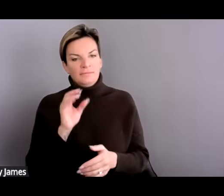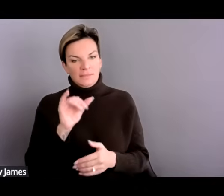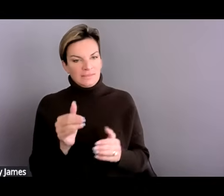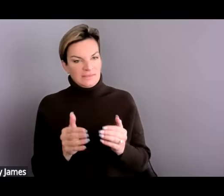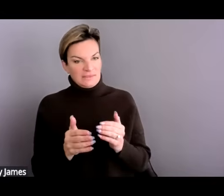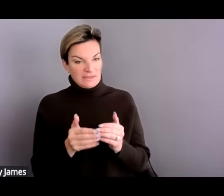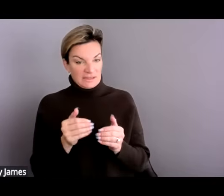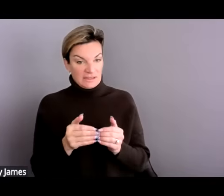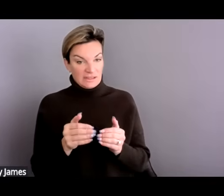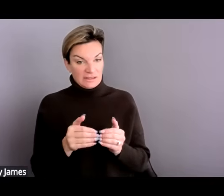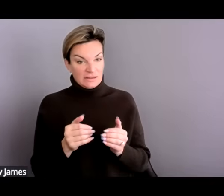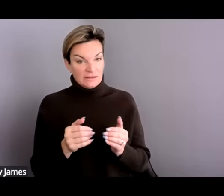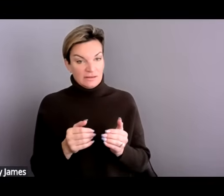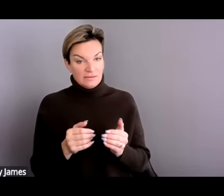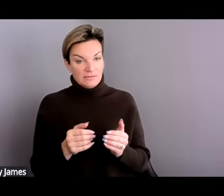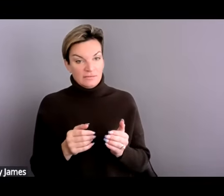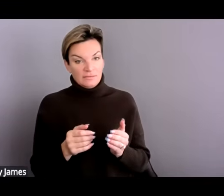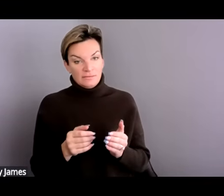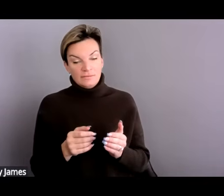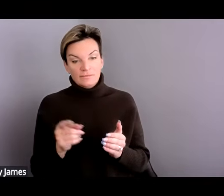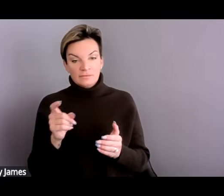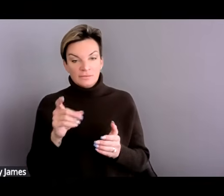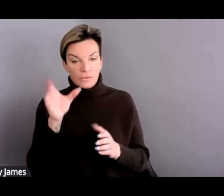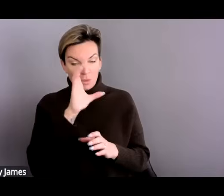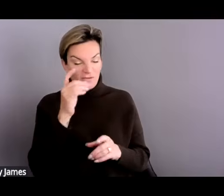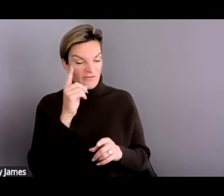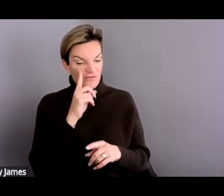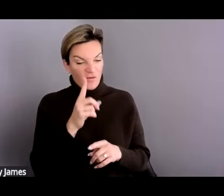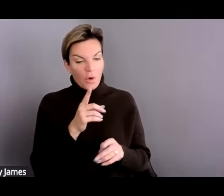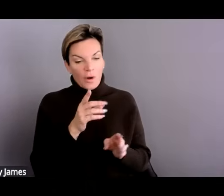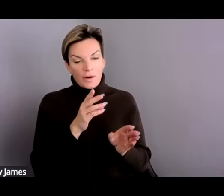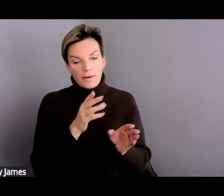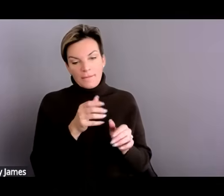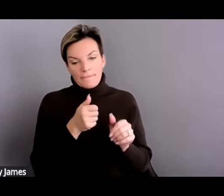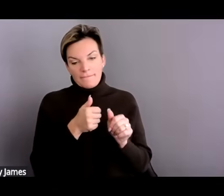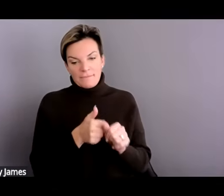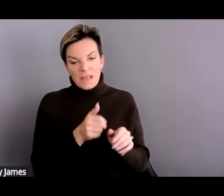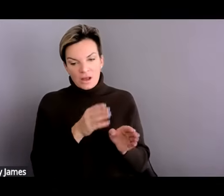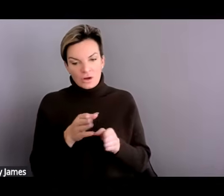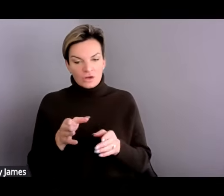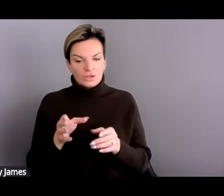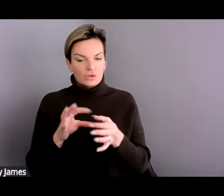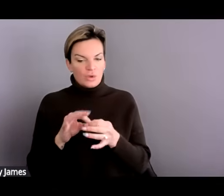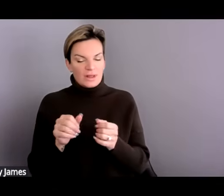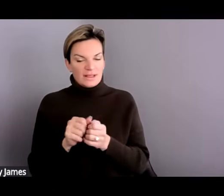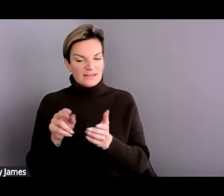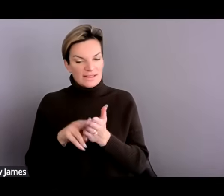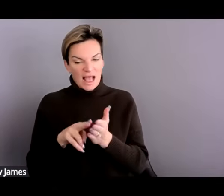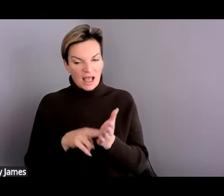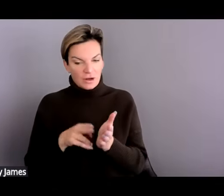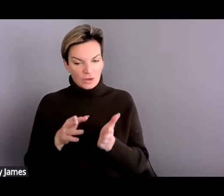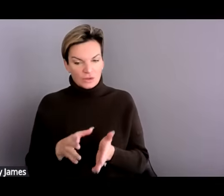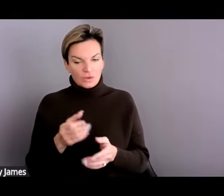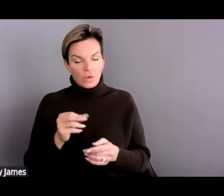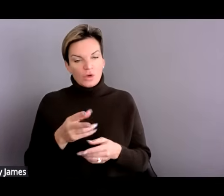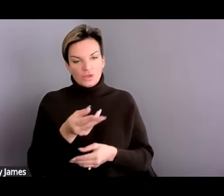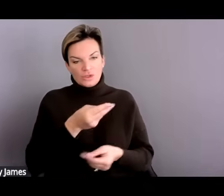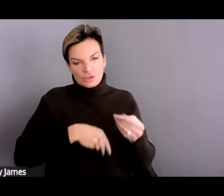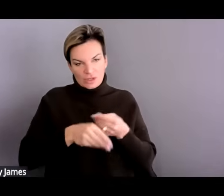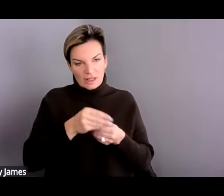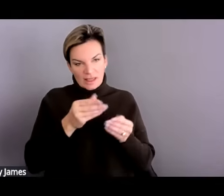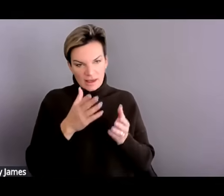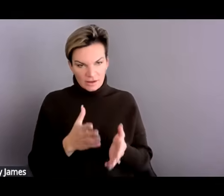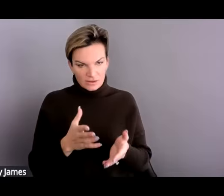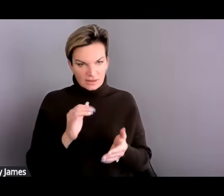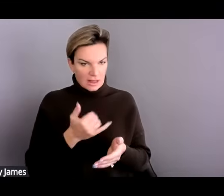through petitions, either looking for patterns of forgery among signers or frankly among circulators, which is our topic